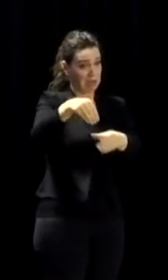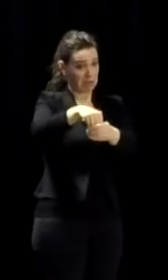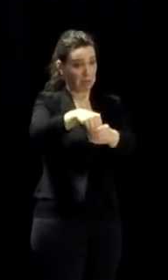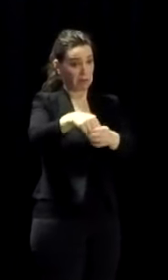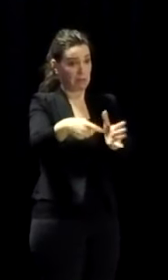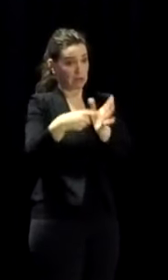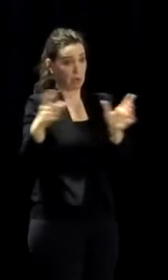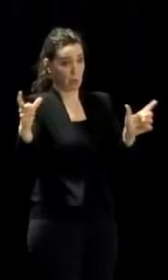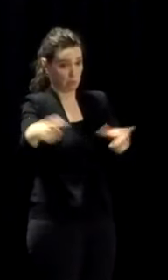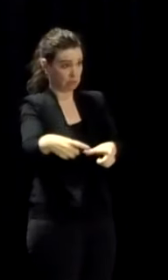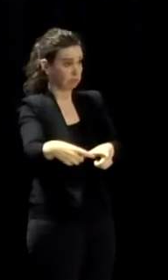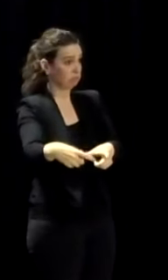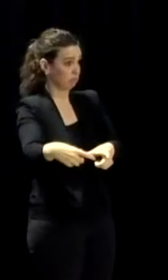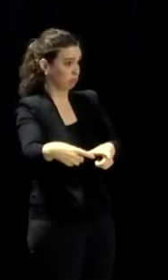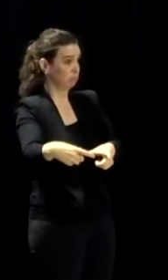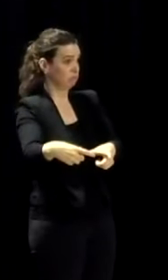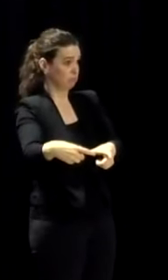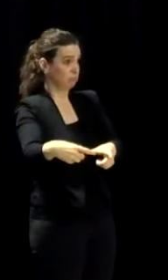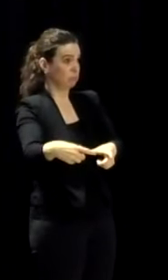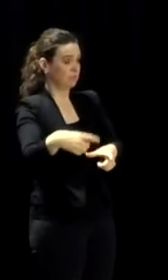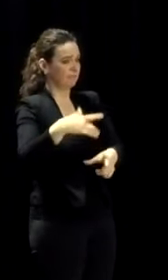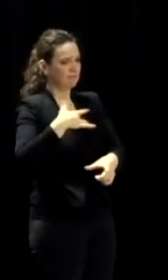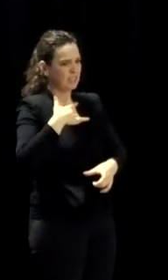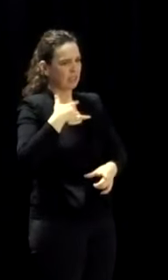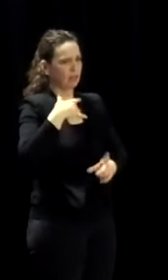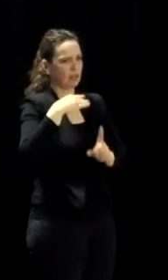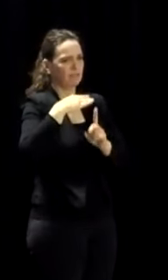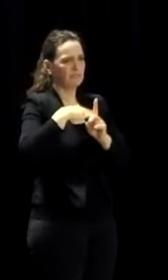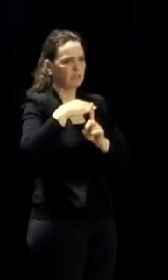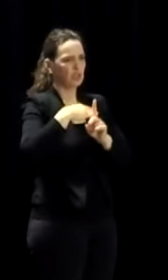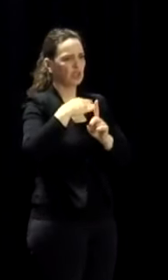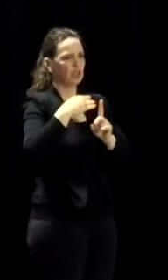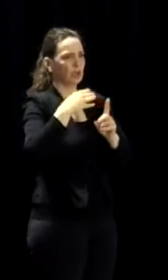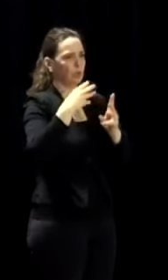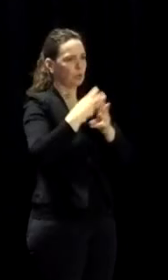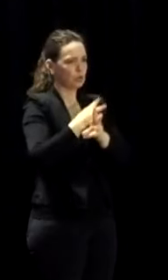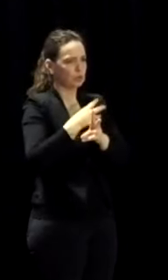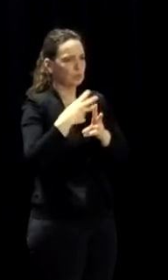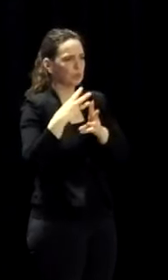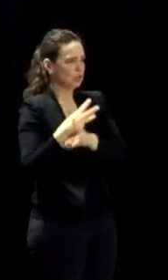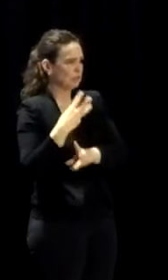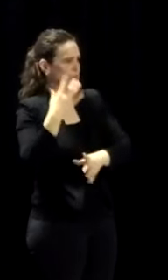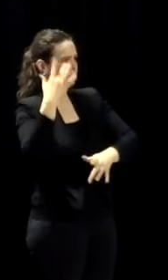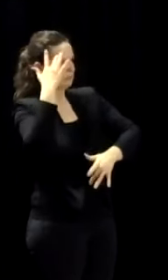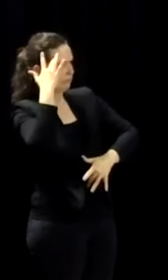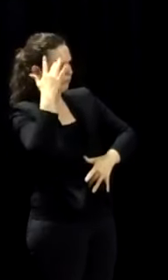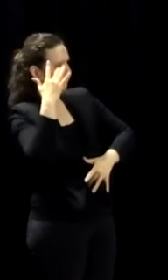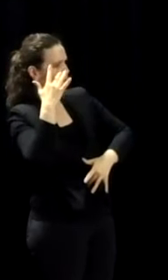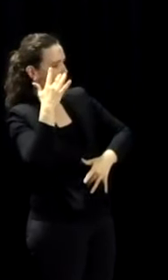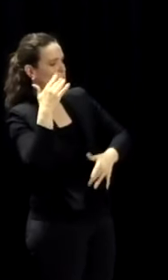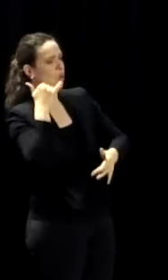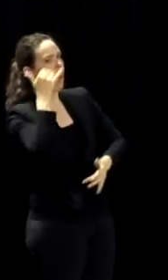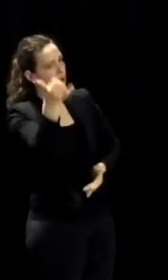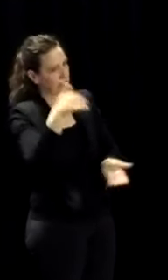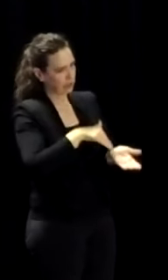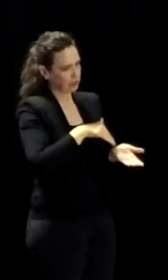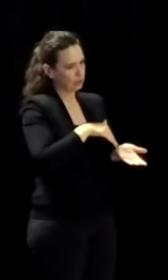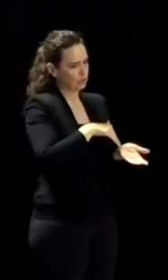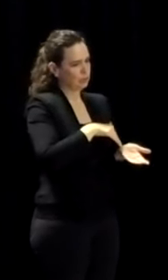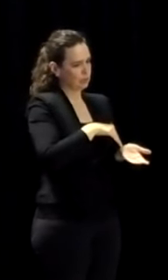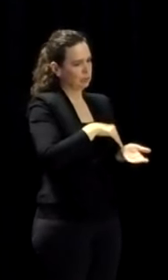them guidance. Again, we talked about this. We're hopeful that we will soon start seeing people coming out of